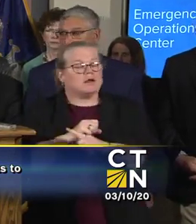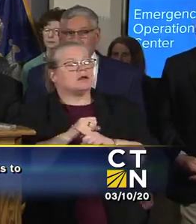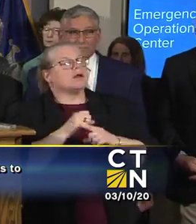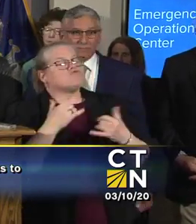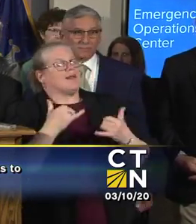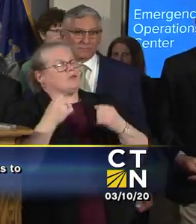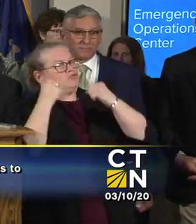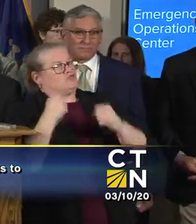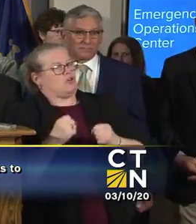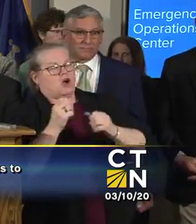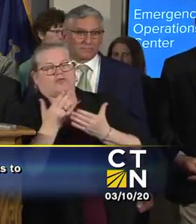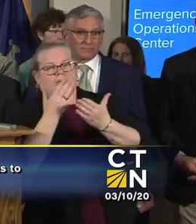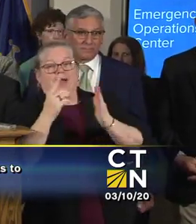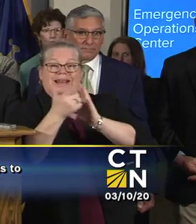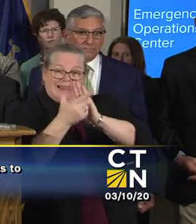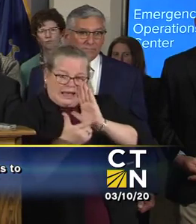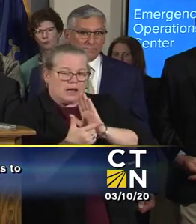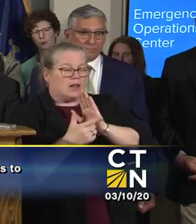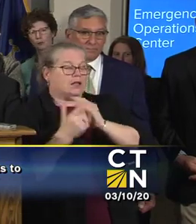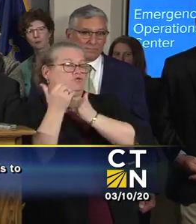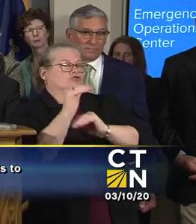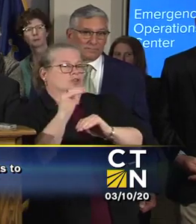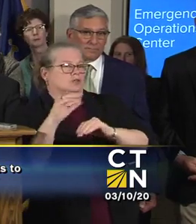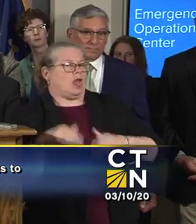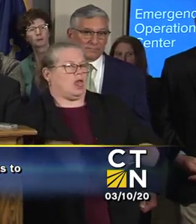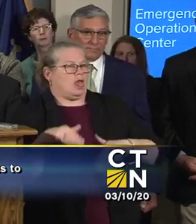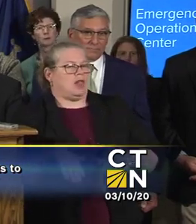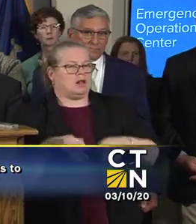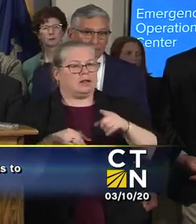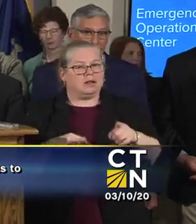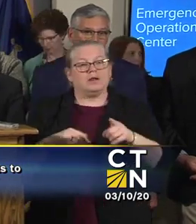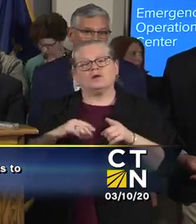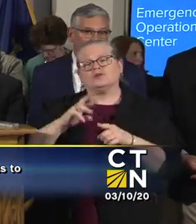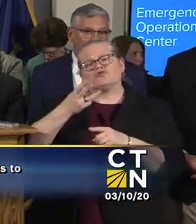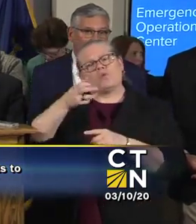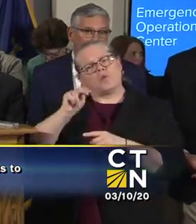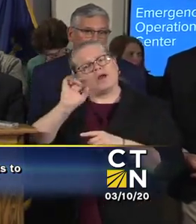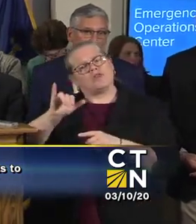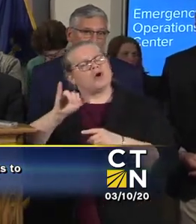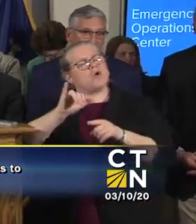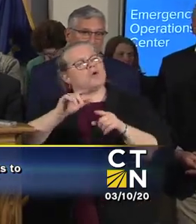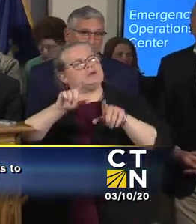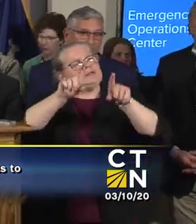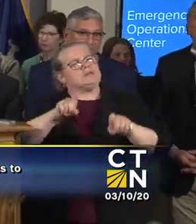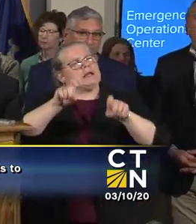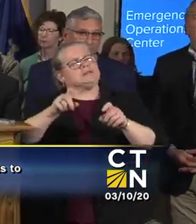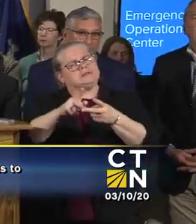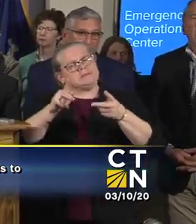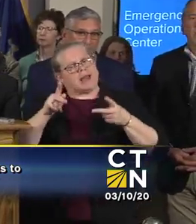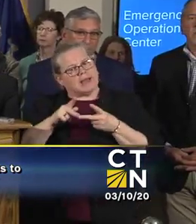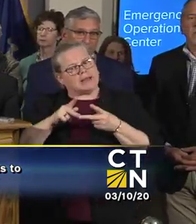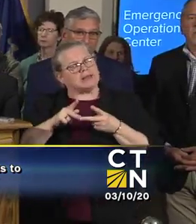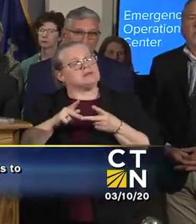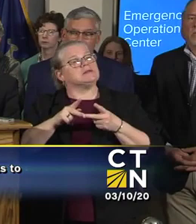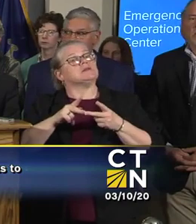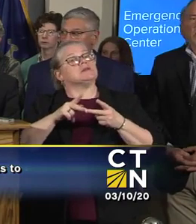people's travel. No, sir. When the on-site testing locations roll out, will people be able to get on-site